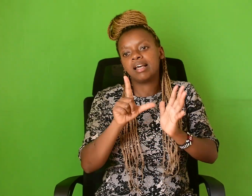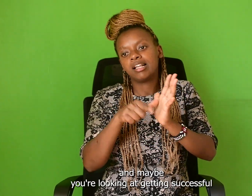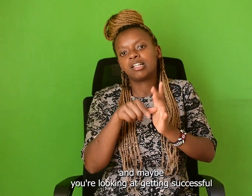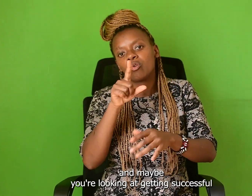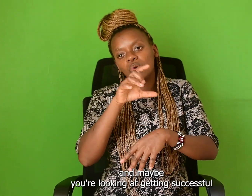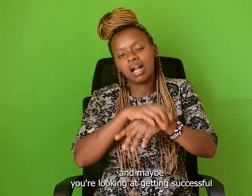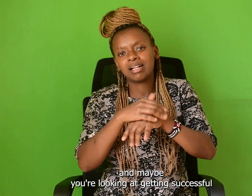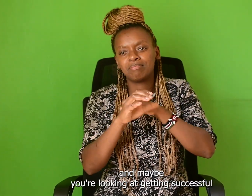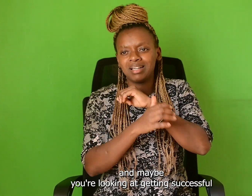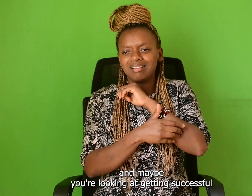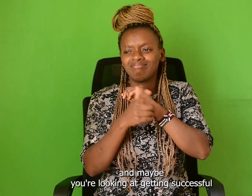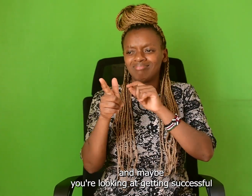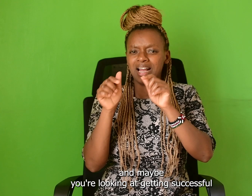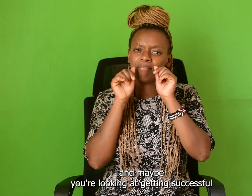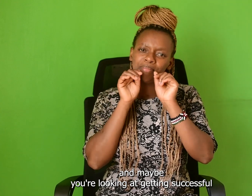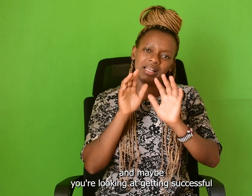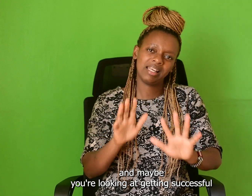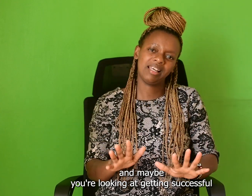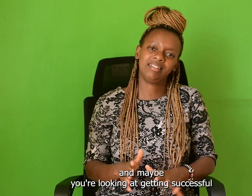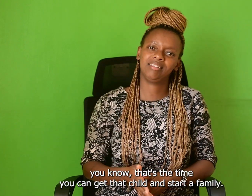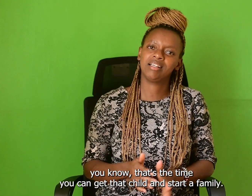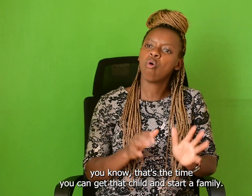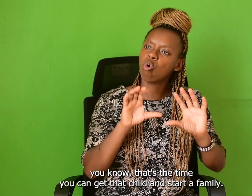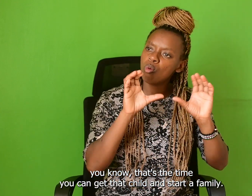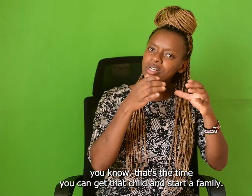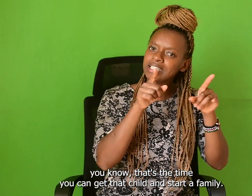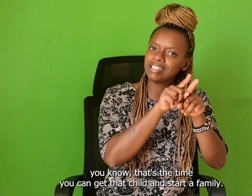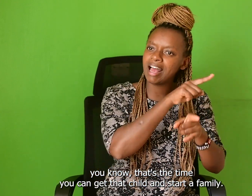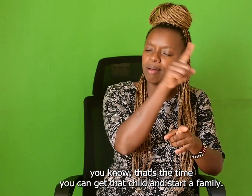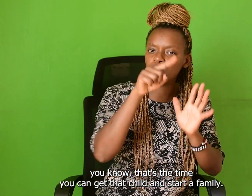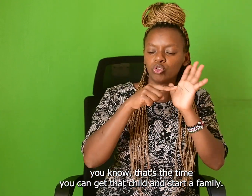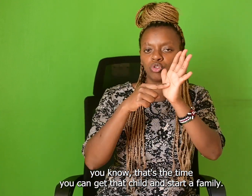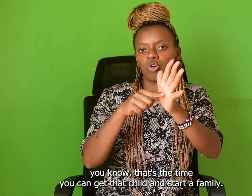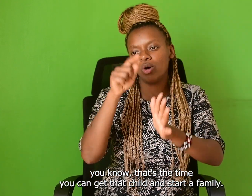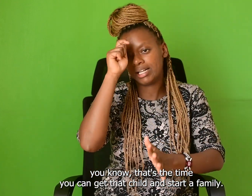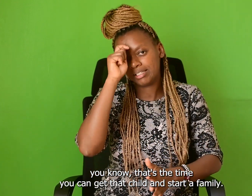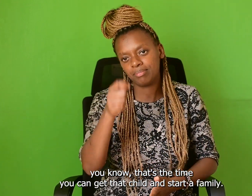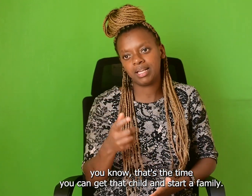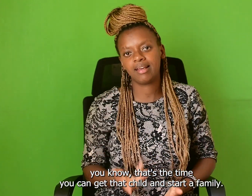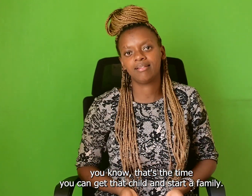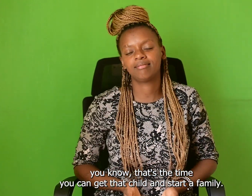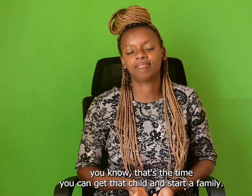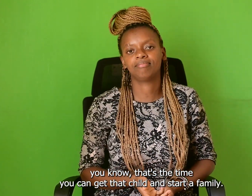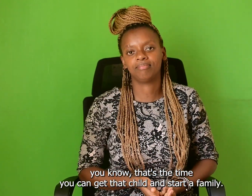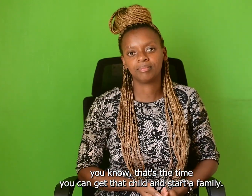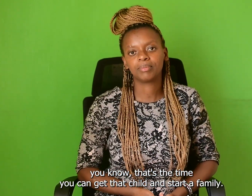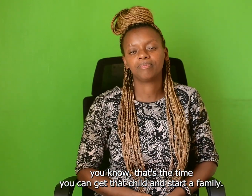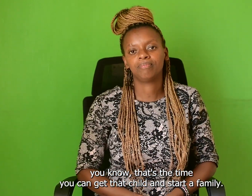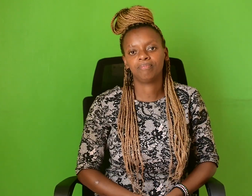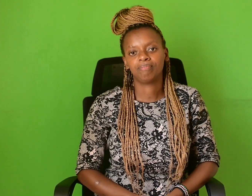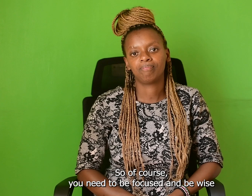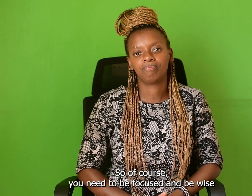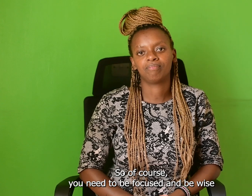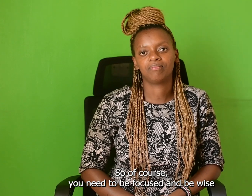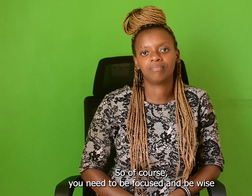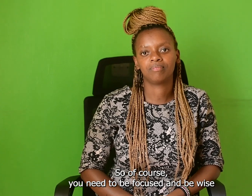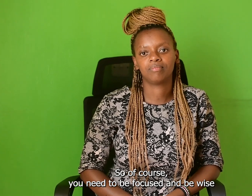and maybe you're looking at getting successful, that's the time you can get a child and start a family. So of course you need to be